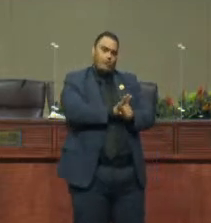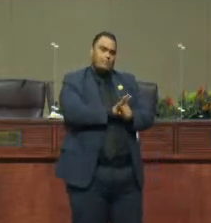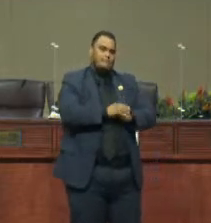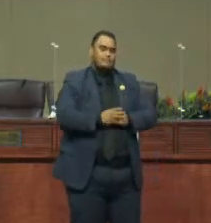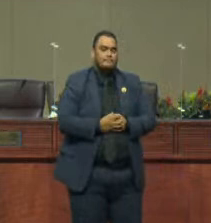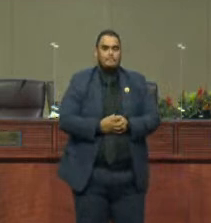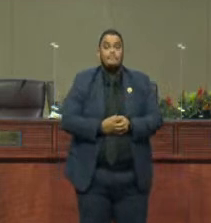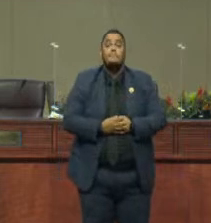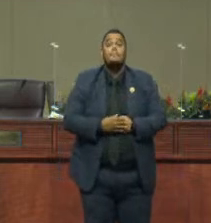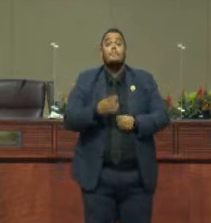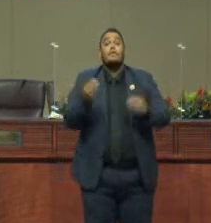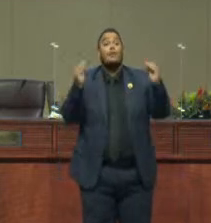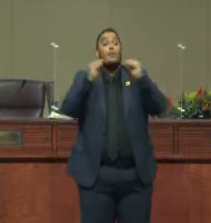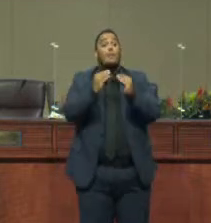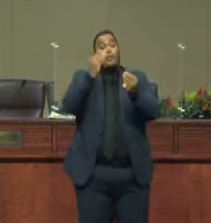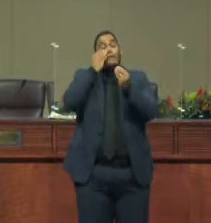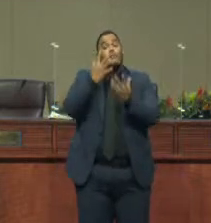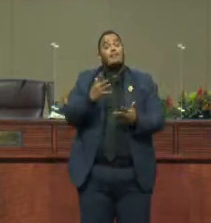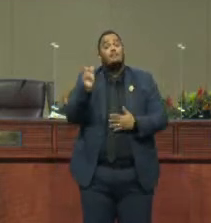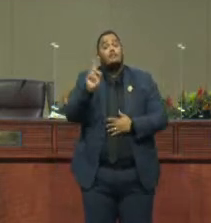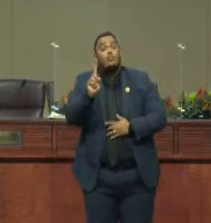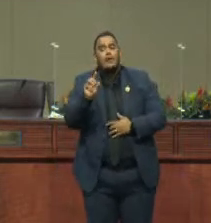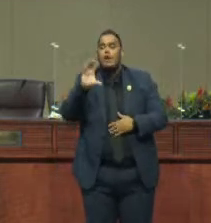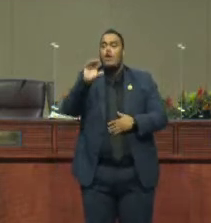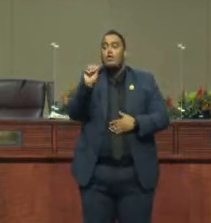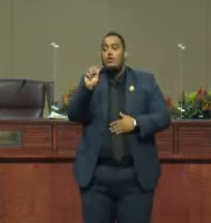For more information, you can go to